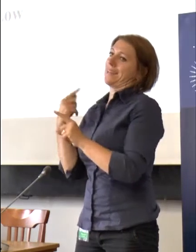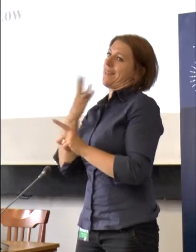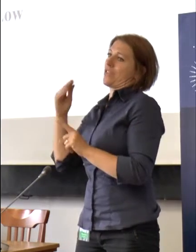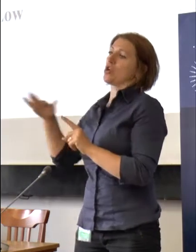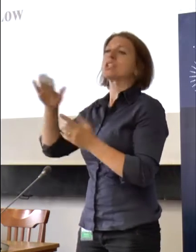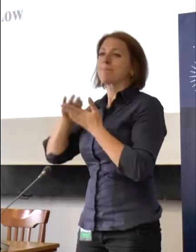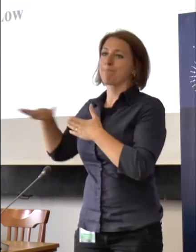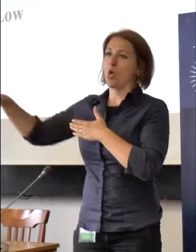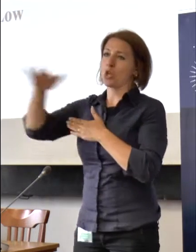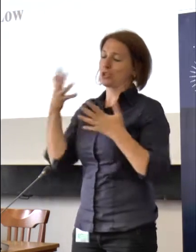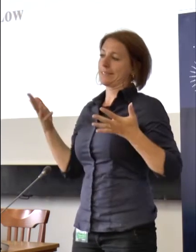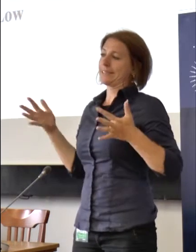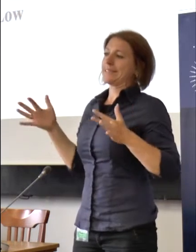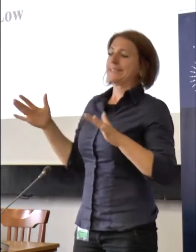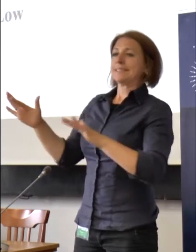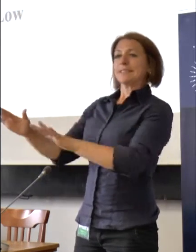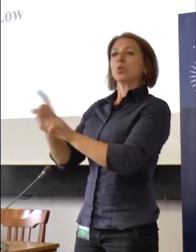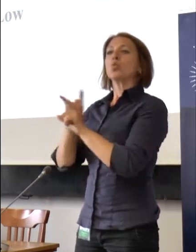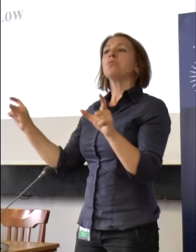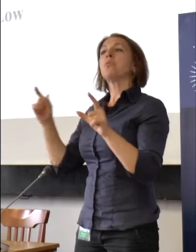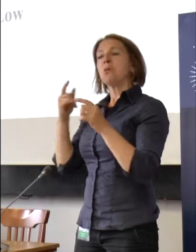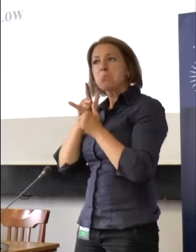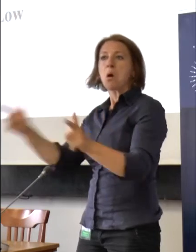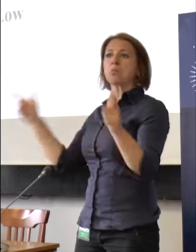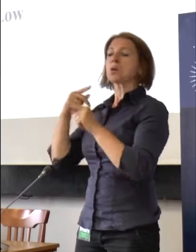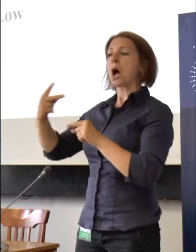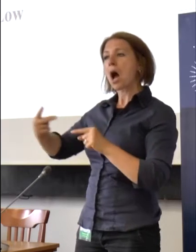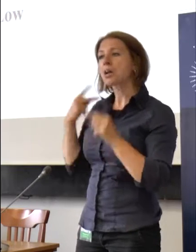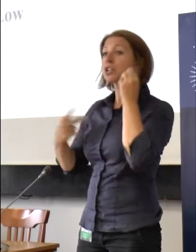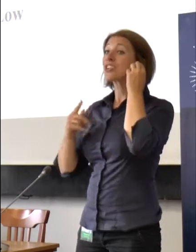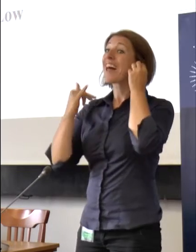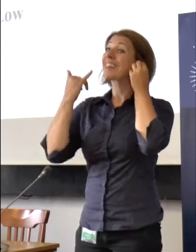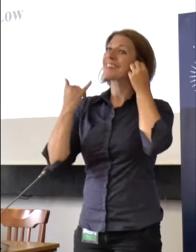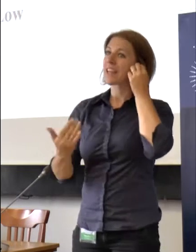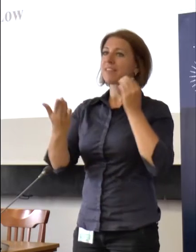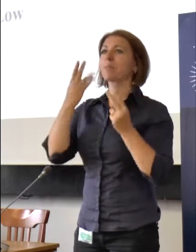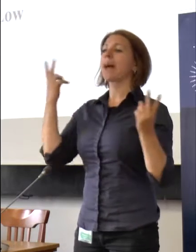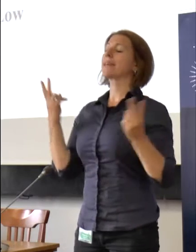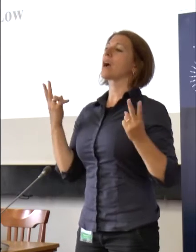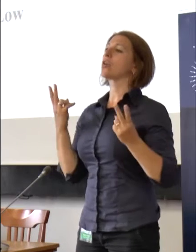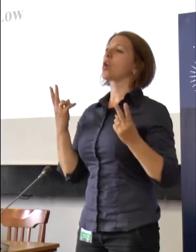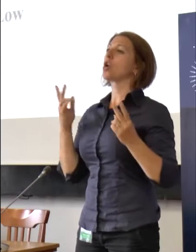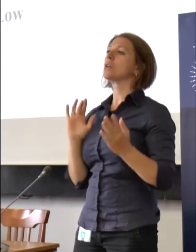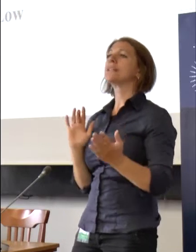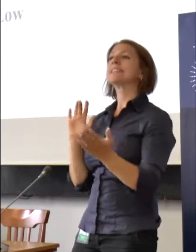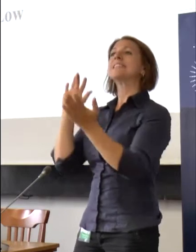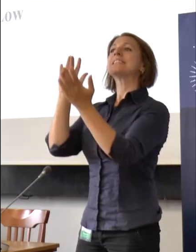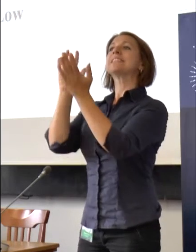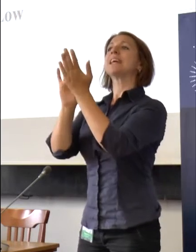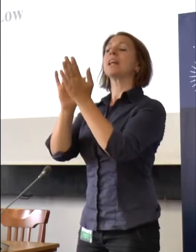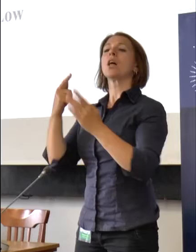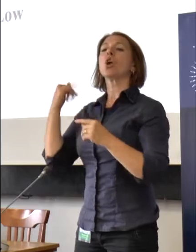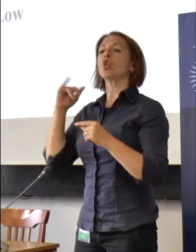thing. Of course, no worker can afford to send his child to an